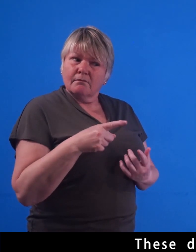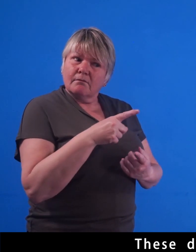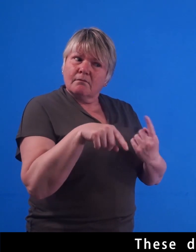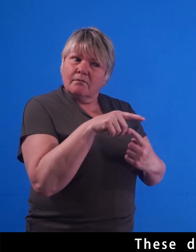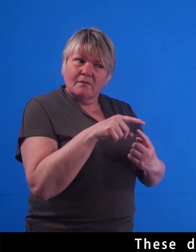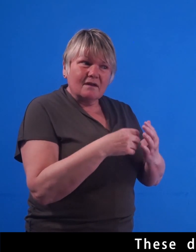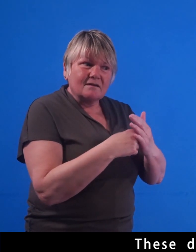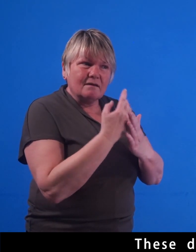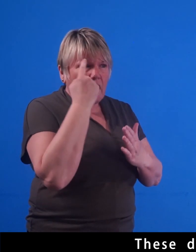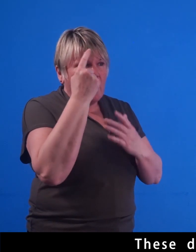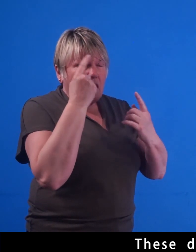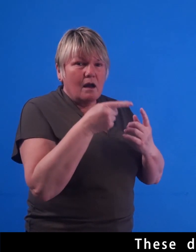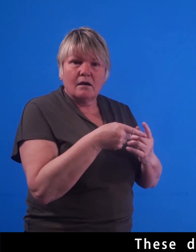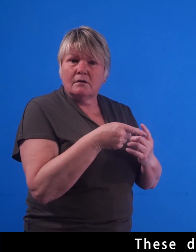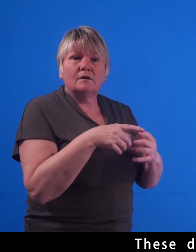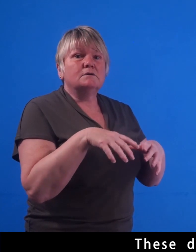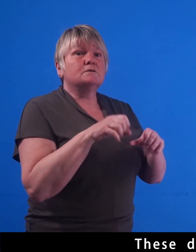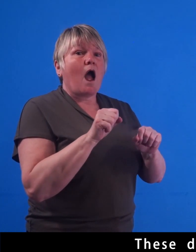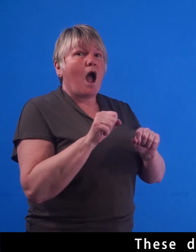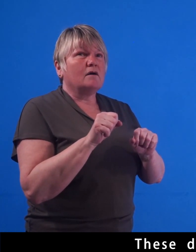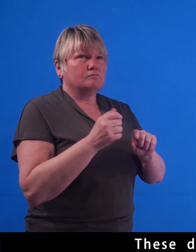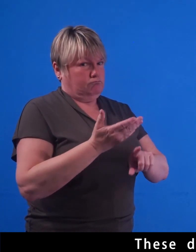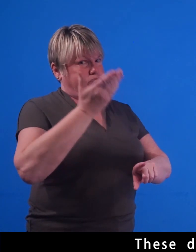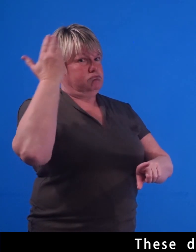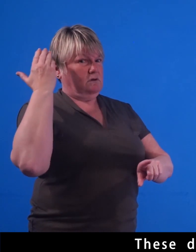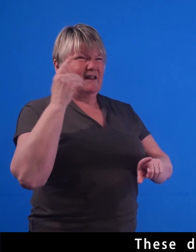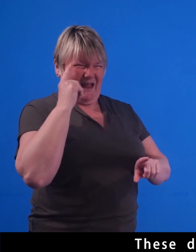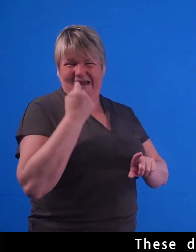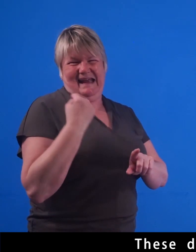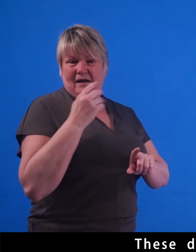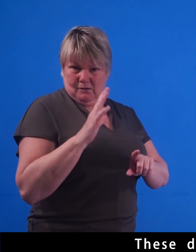These developments began longer ago than we often think.